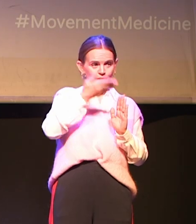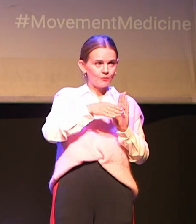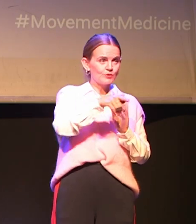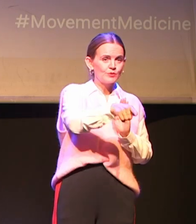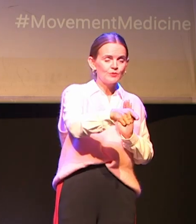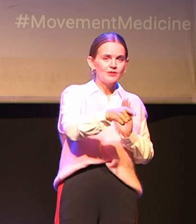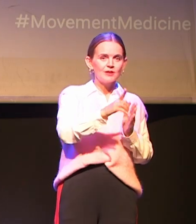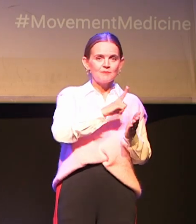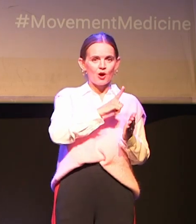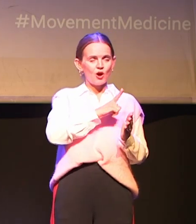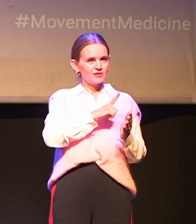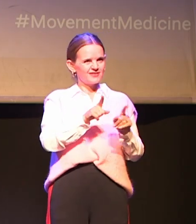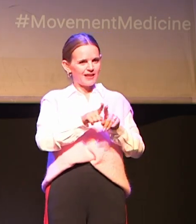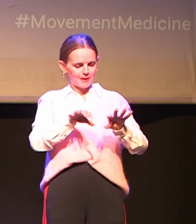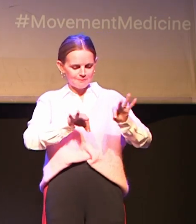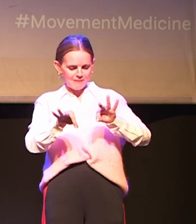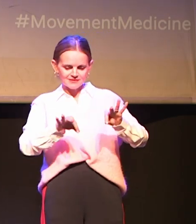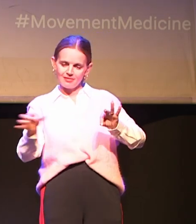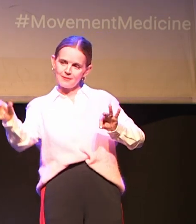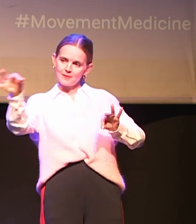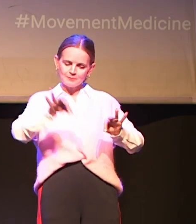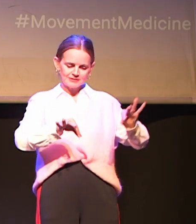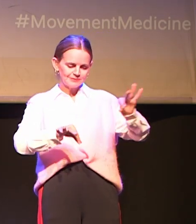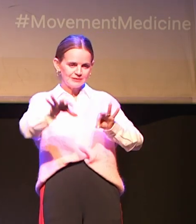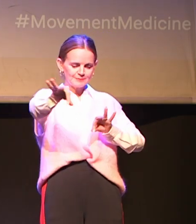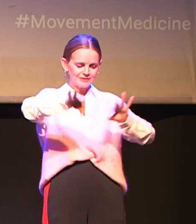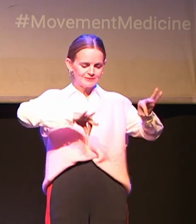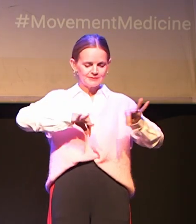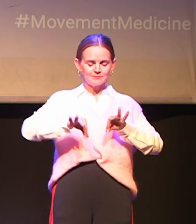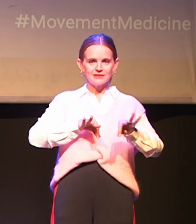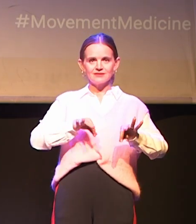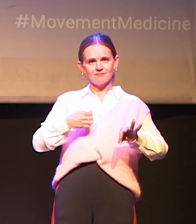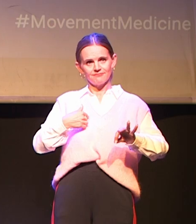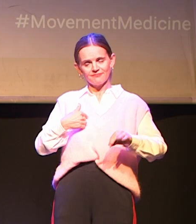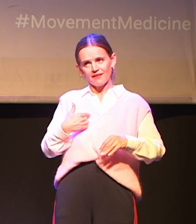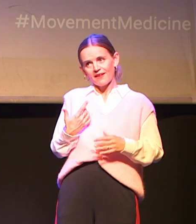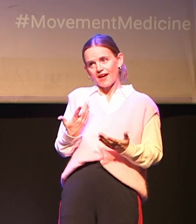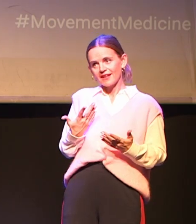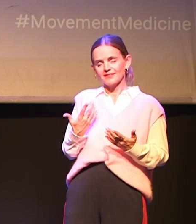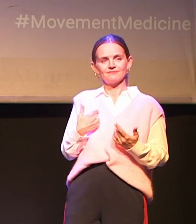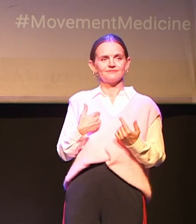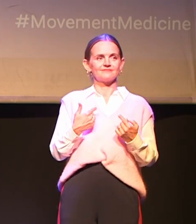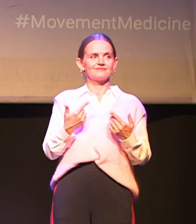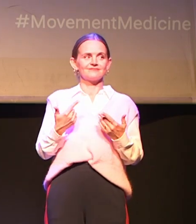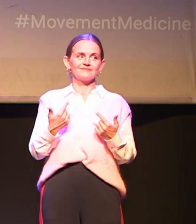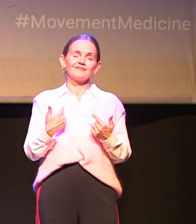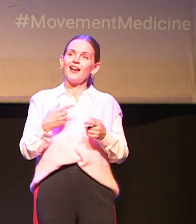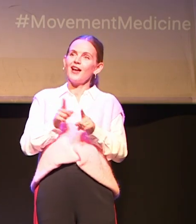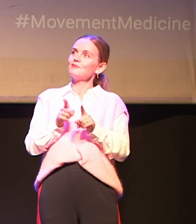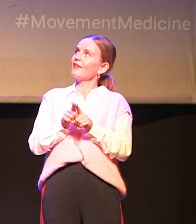puzzle that each of us has. But if I have a perspective of I know, and here I am, God's